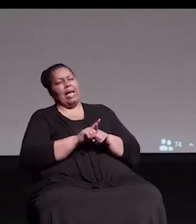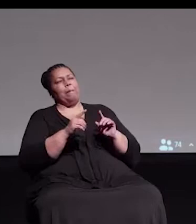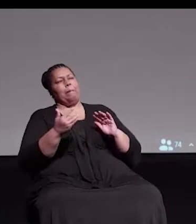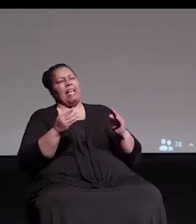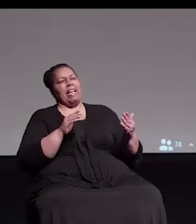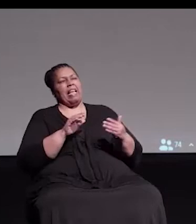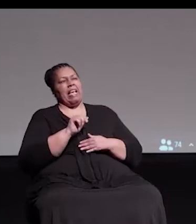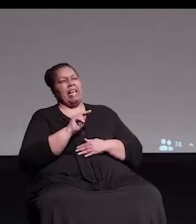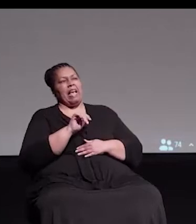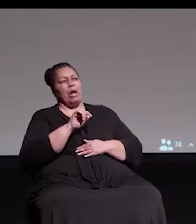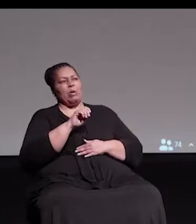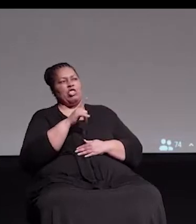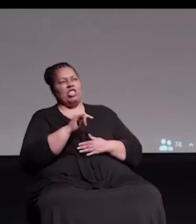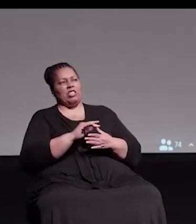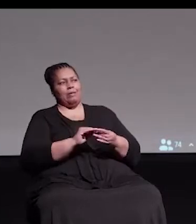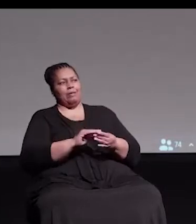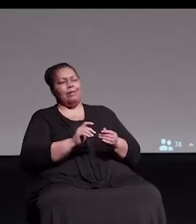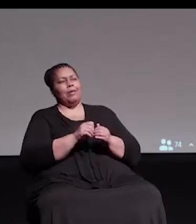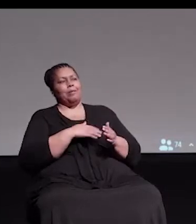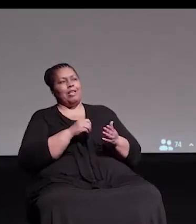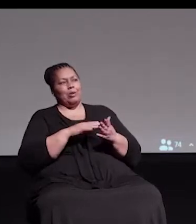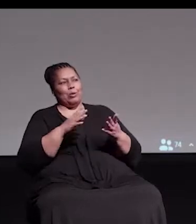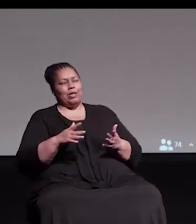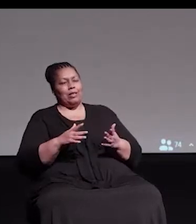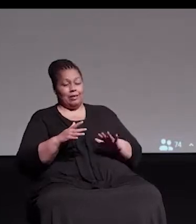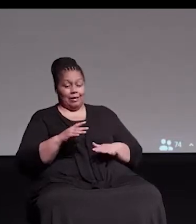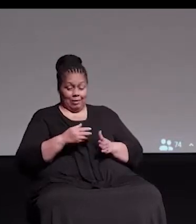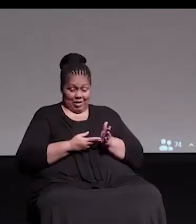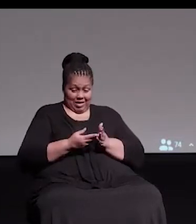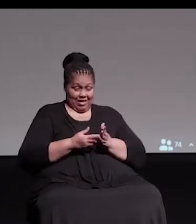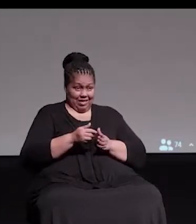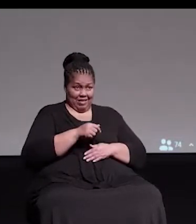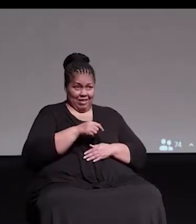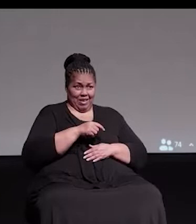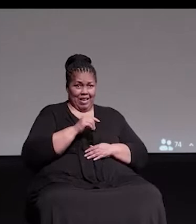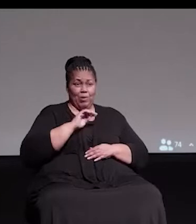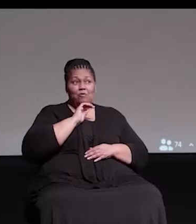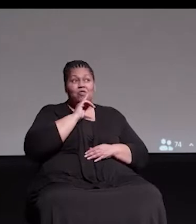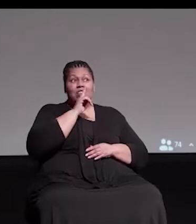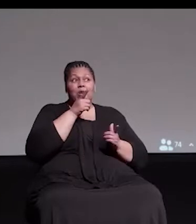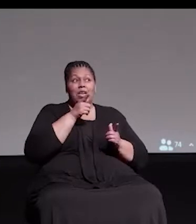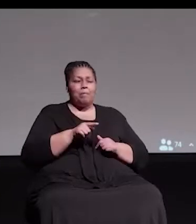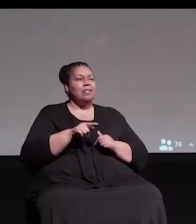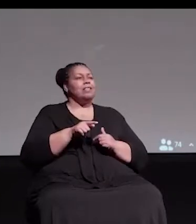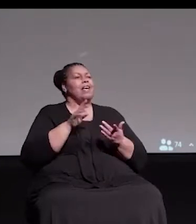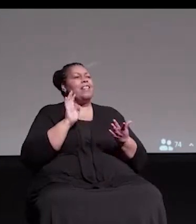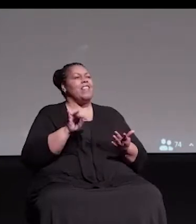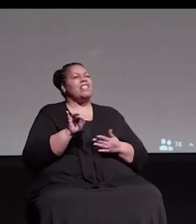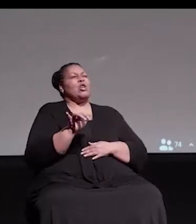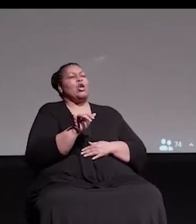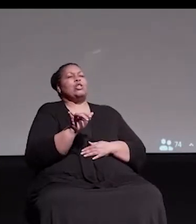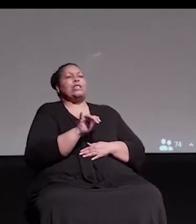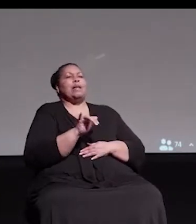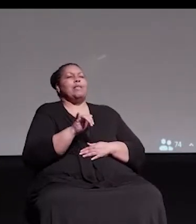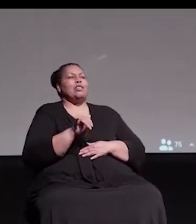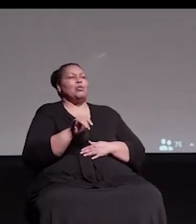with his students, that in reality, when a writer that's pulling the words and the sentences out